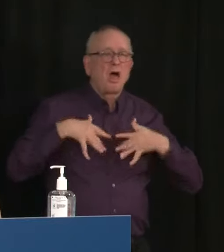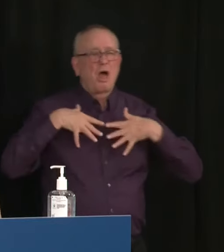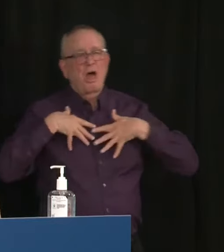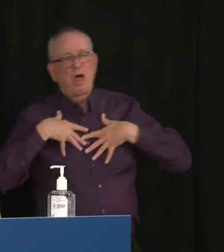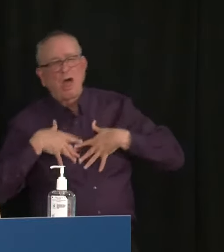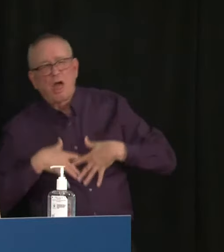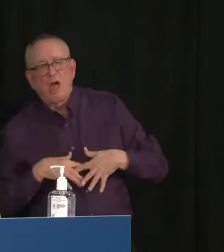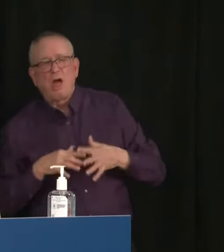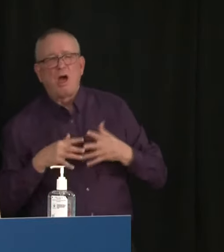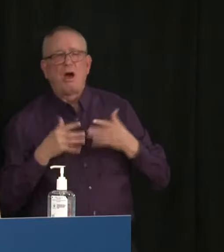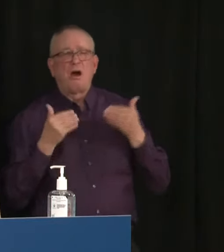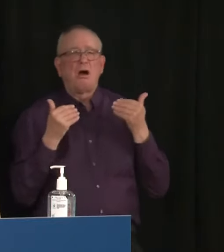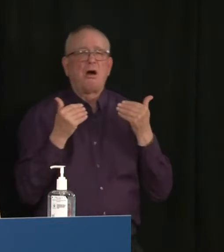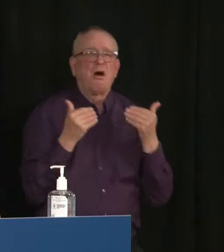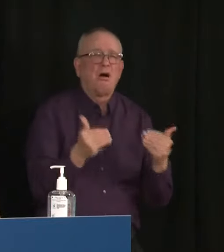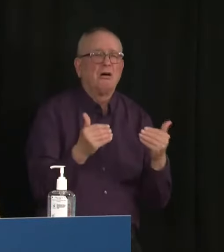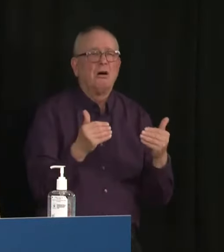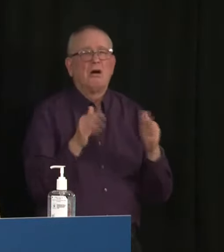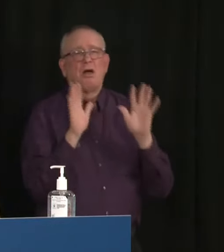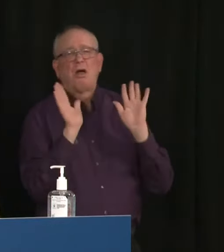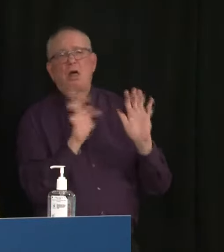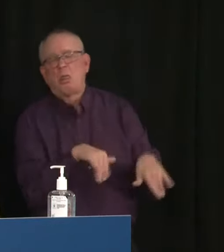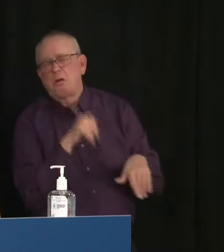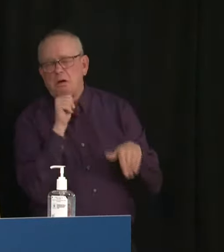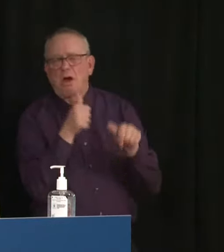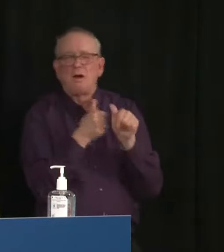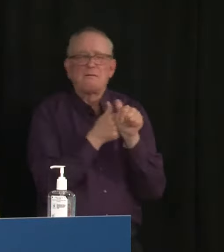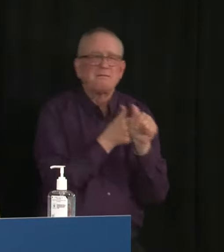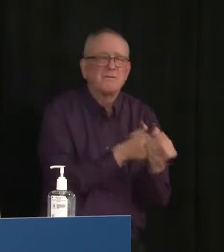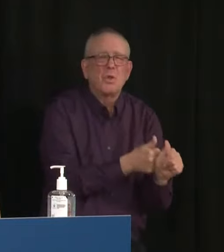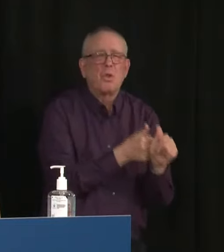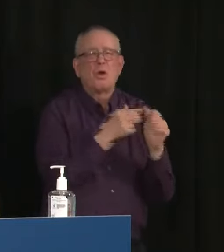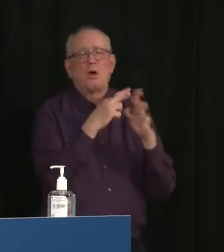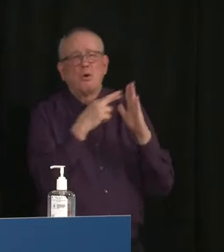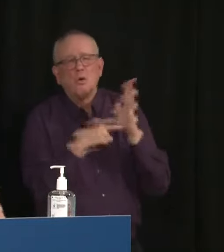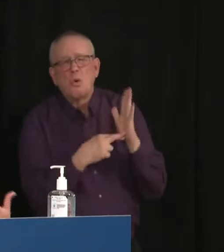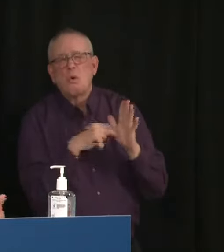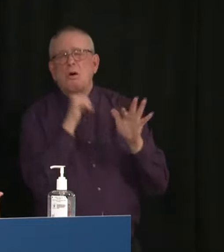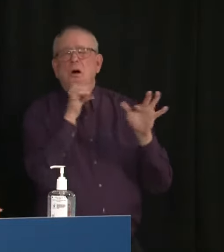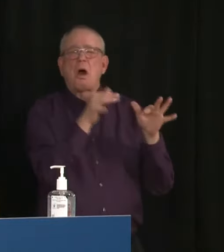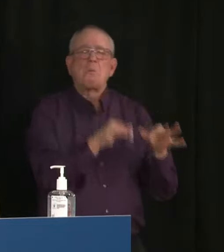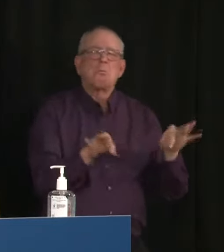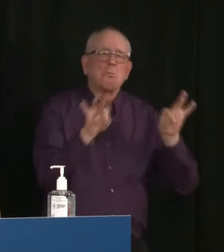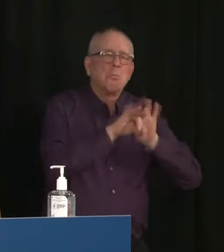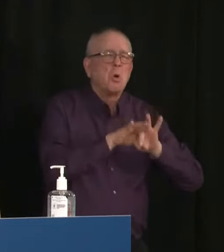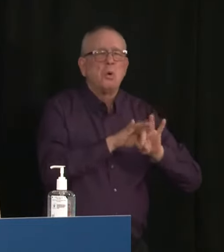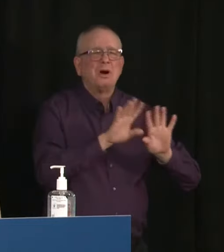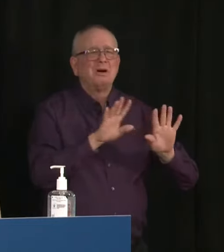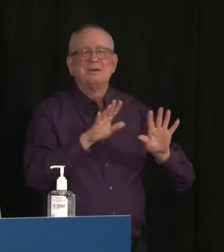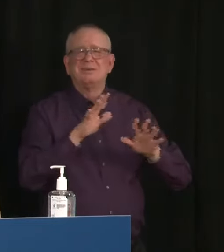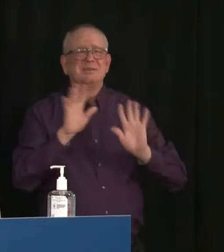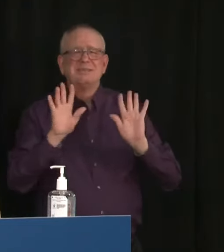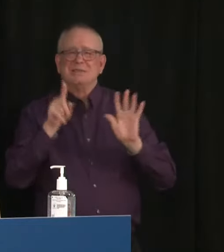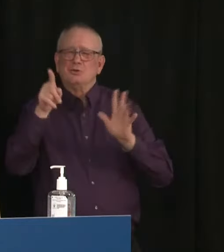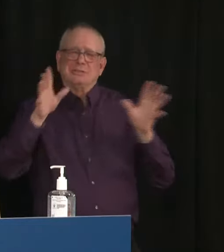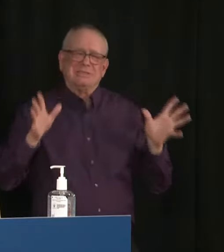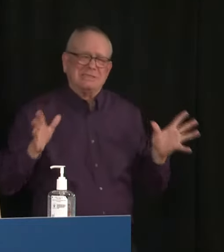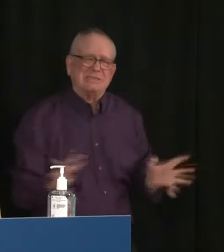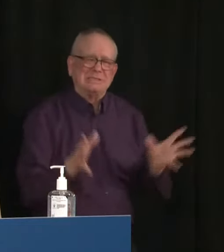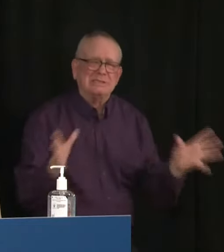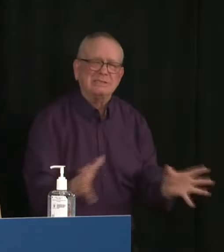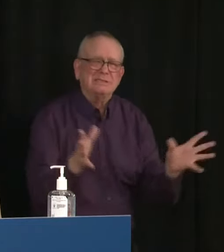that they don't consider the public health measures to be relevant anymore, or don't see that their individual actions make a